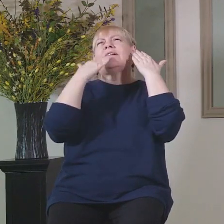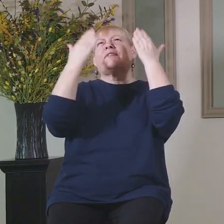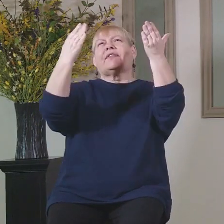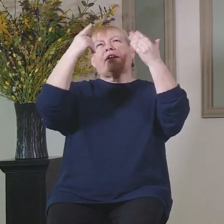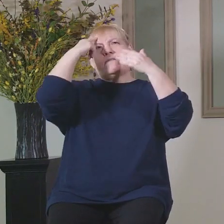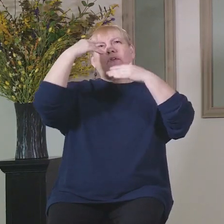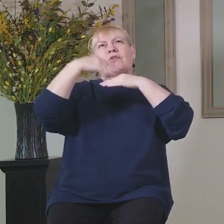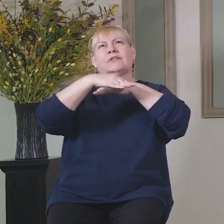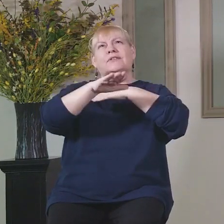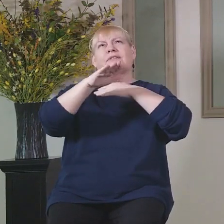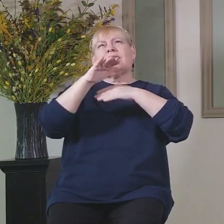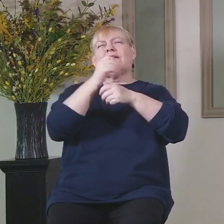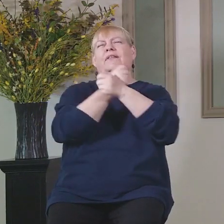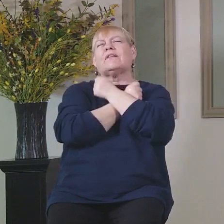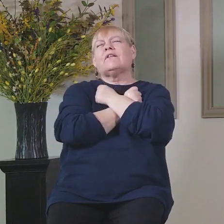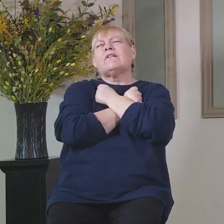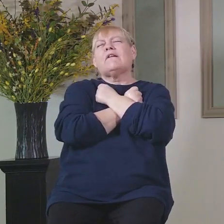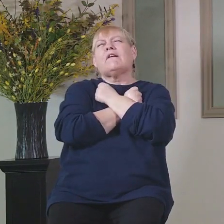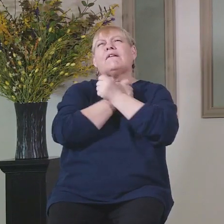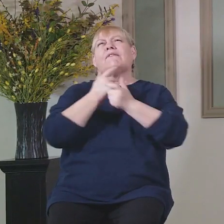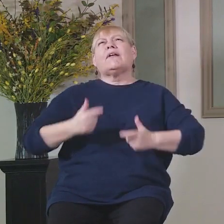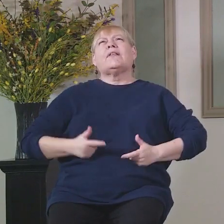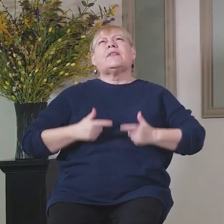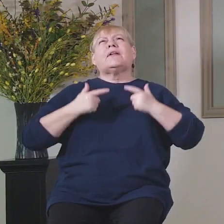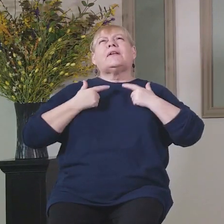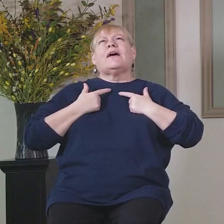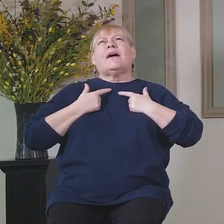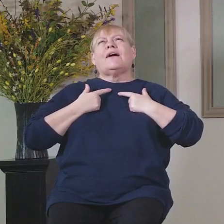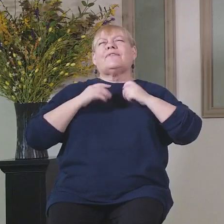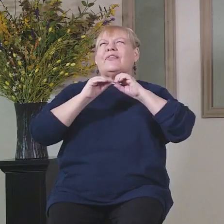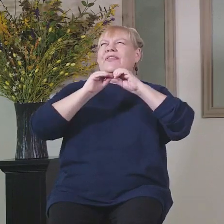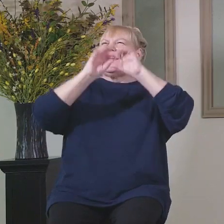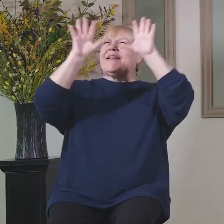for sending that love and that life and that light